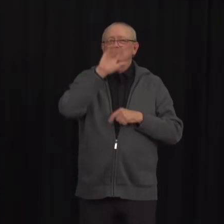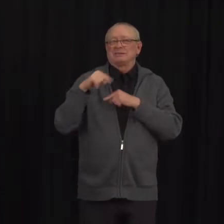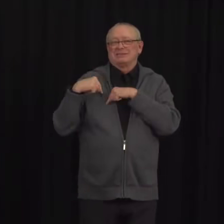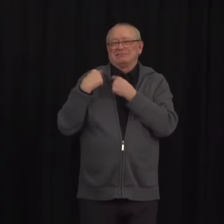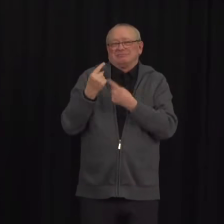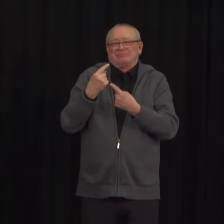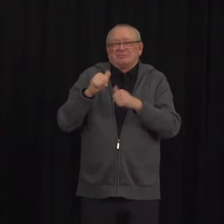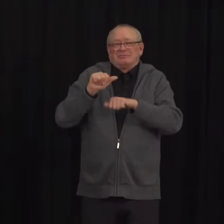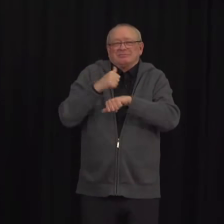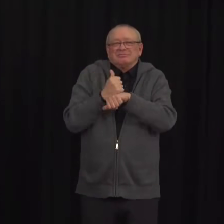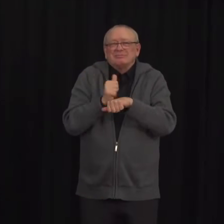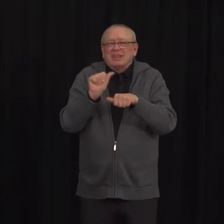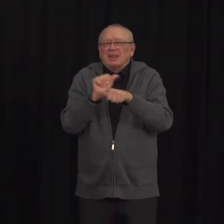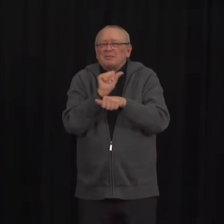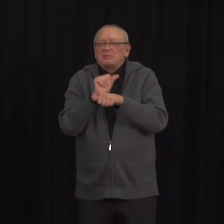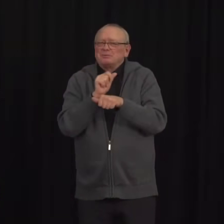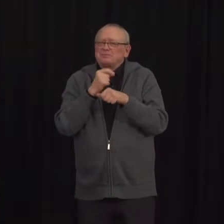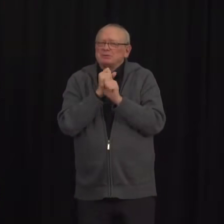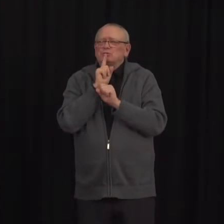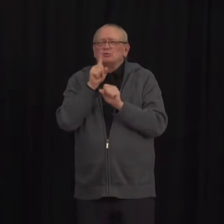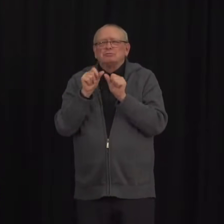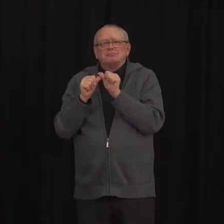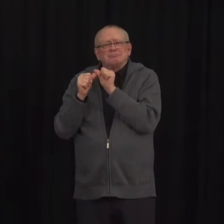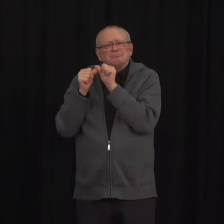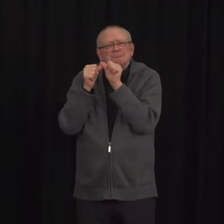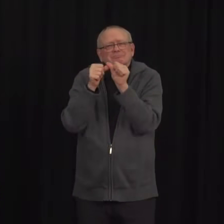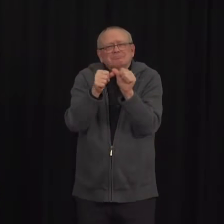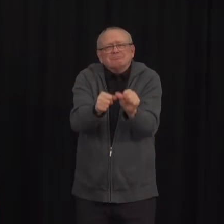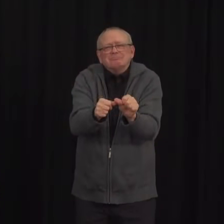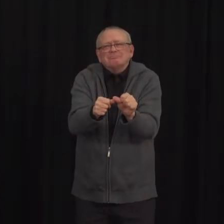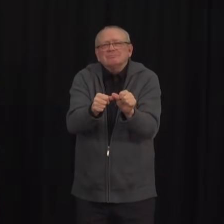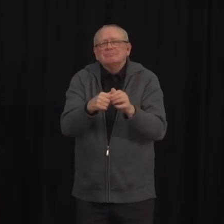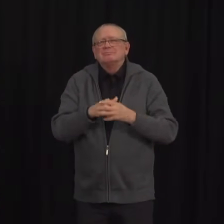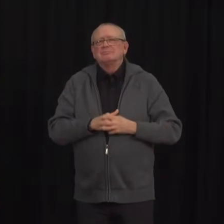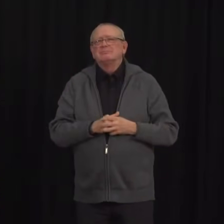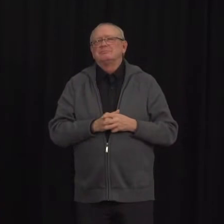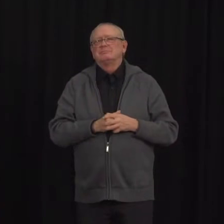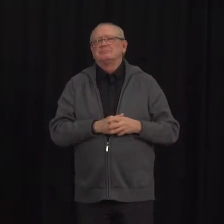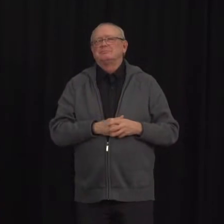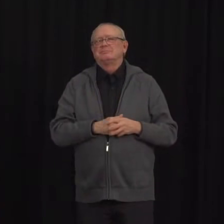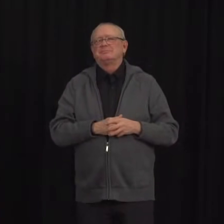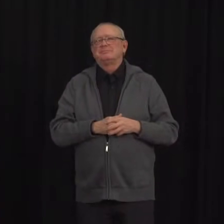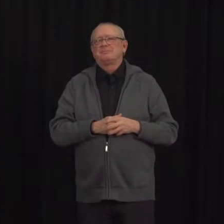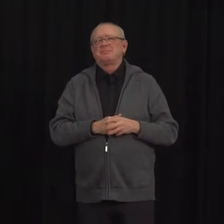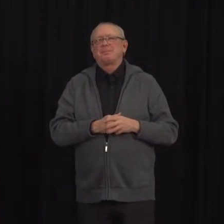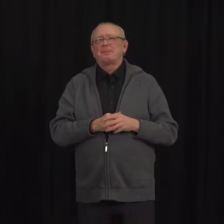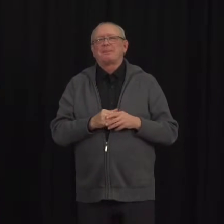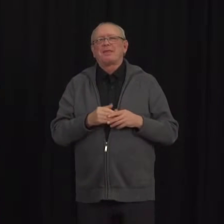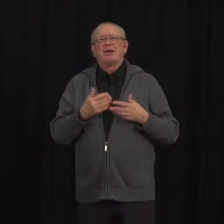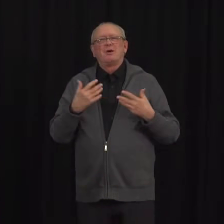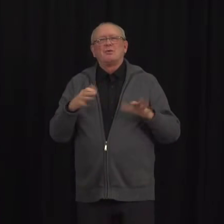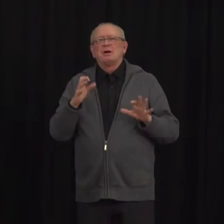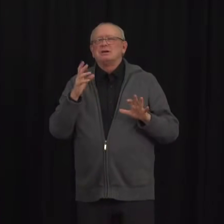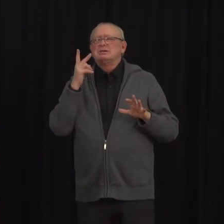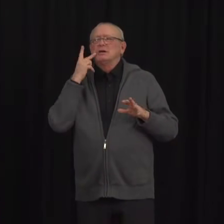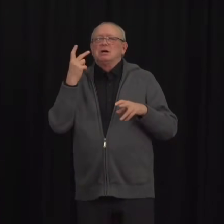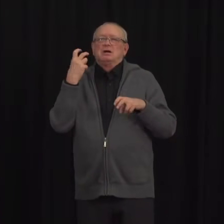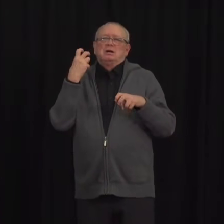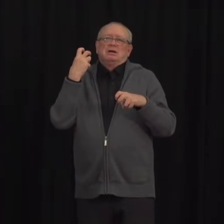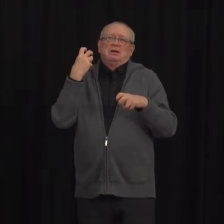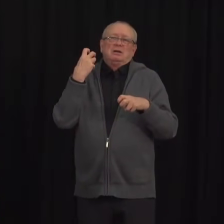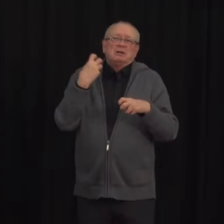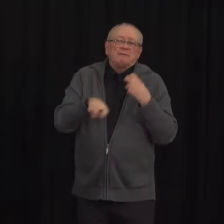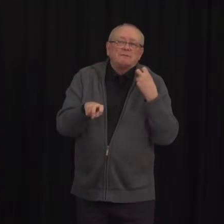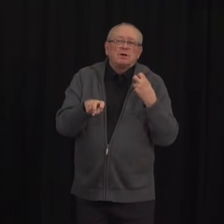make sure that we are not seeing challenges where people perhaps are getting tired